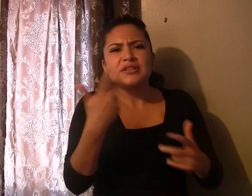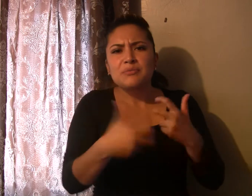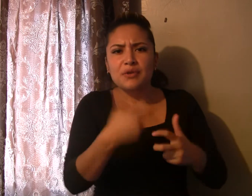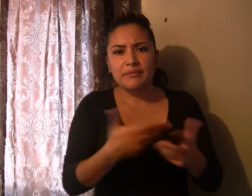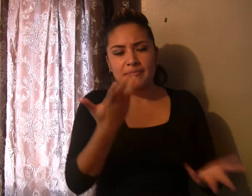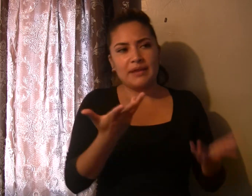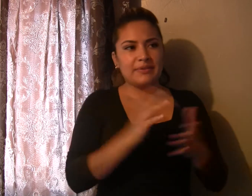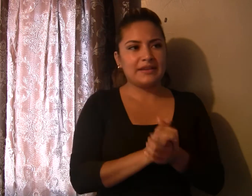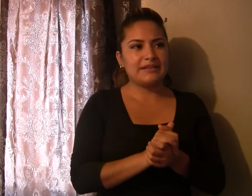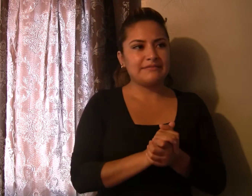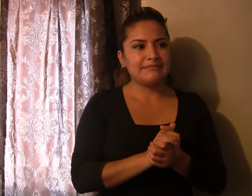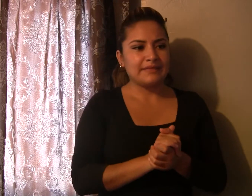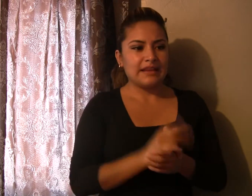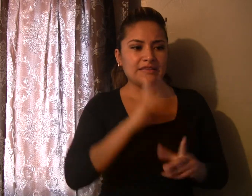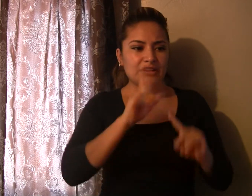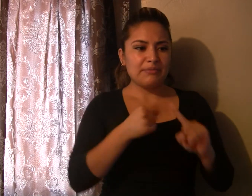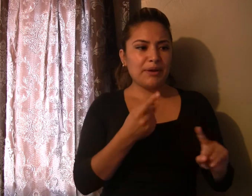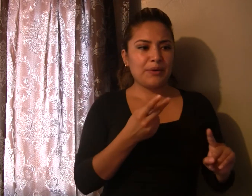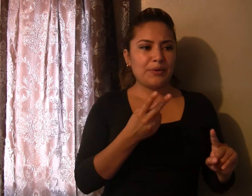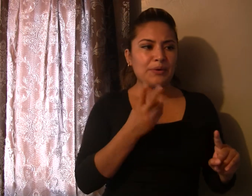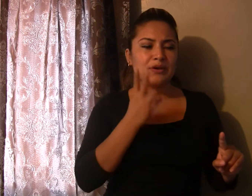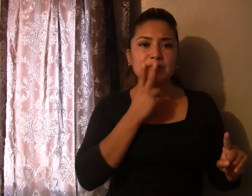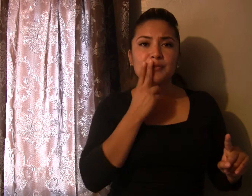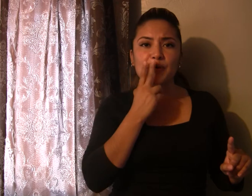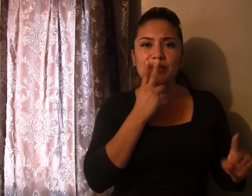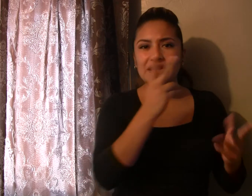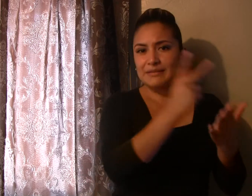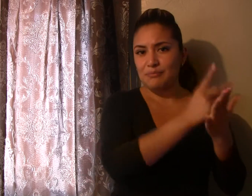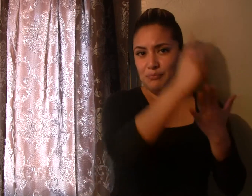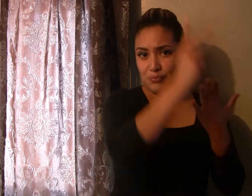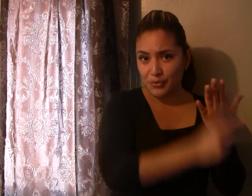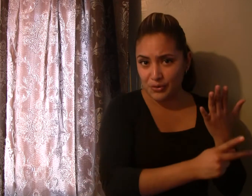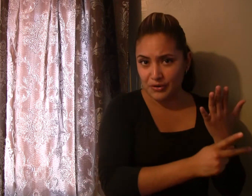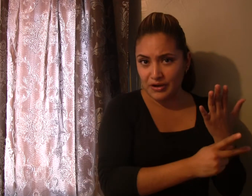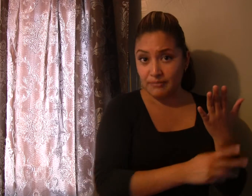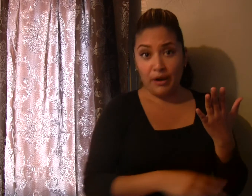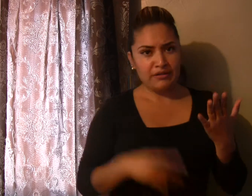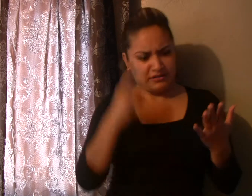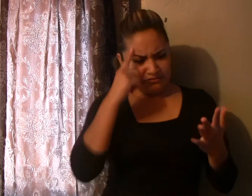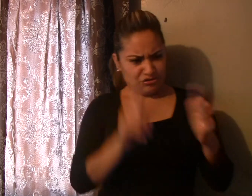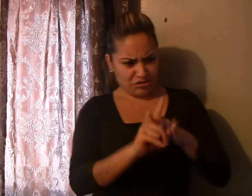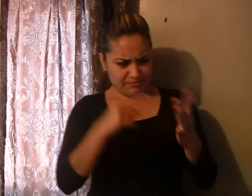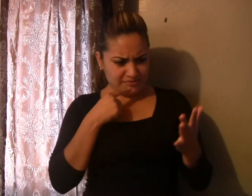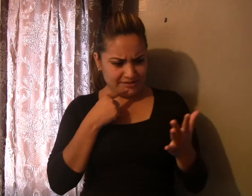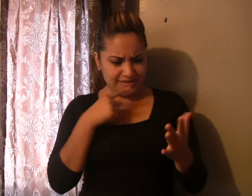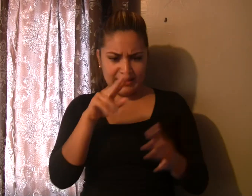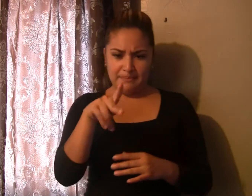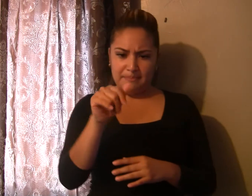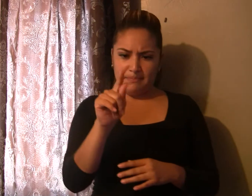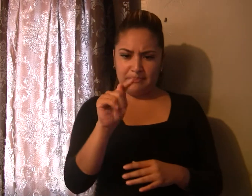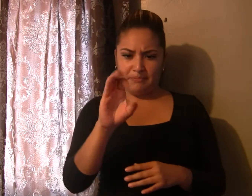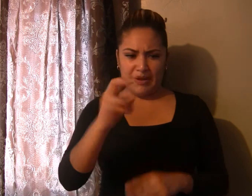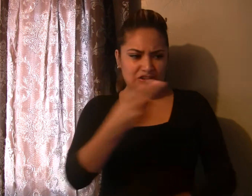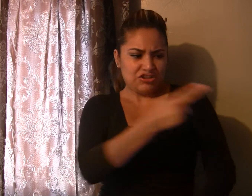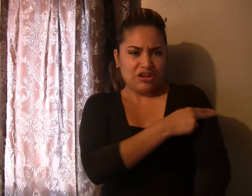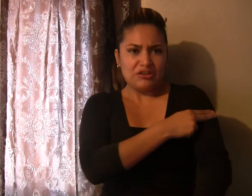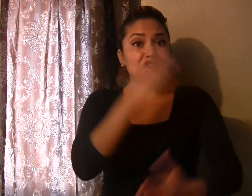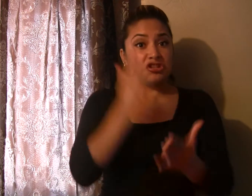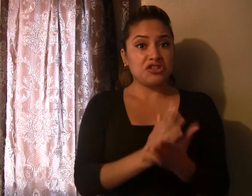smoking cessation programs, and you find out that, wow, the patch keeps coming up again and again, well, maybe that should be a heading in your report, and